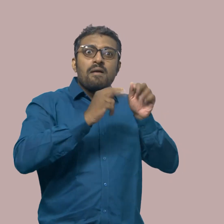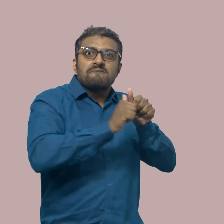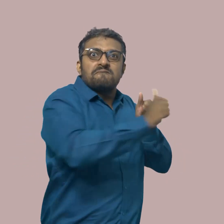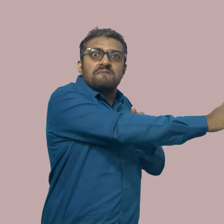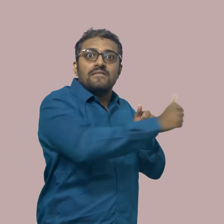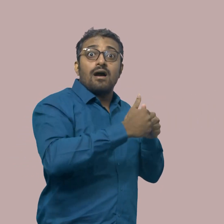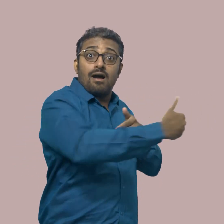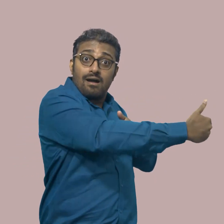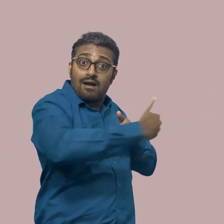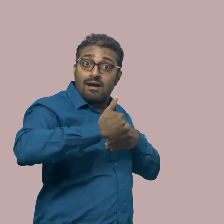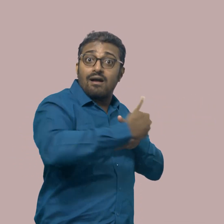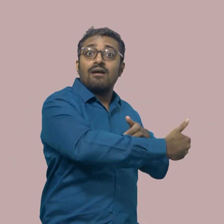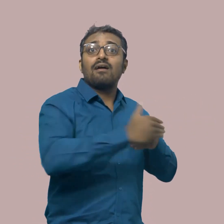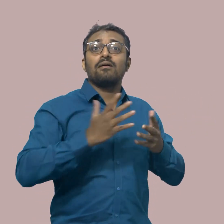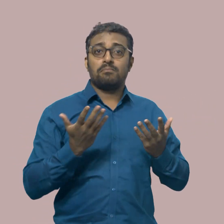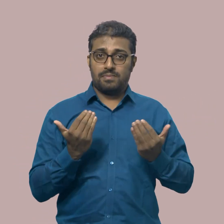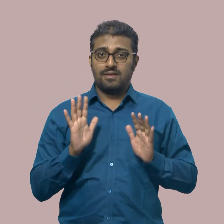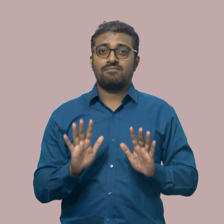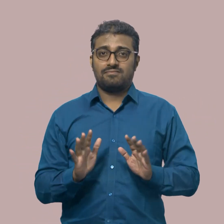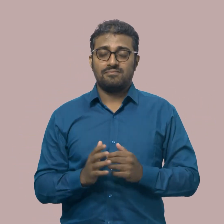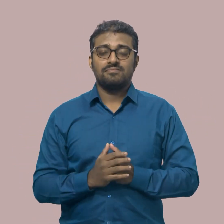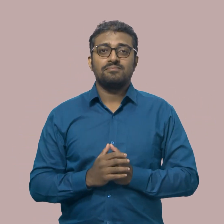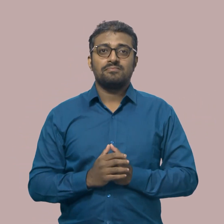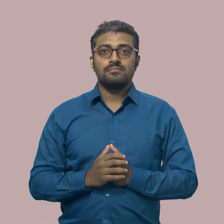future are made around the middle space in terms like.